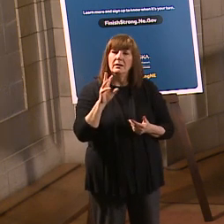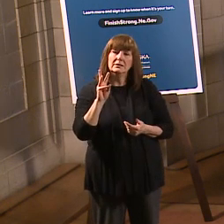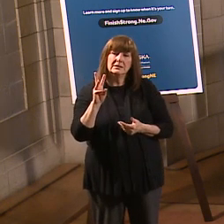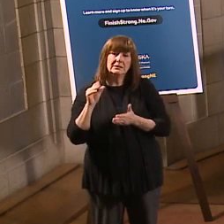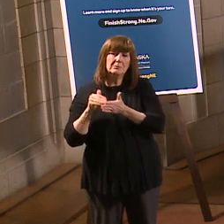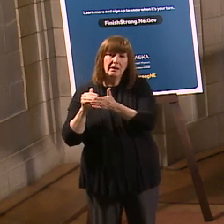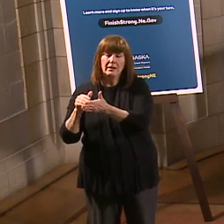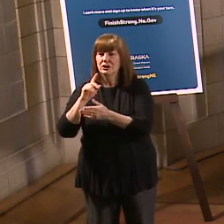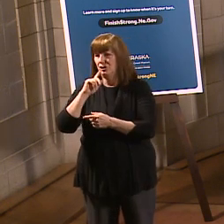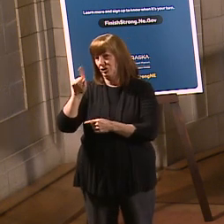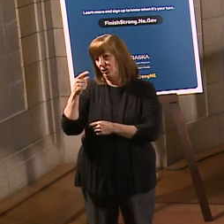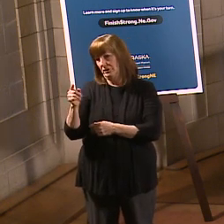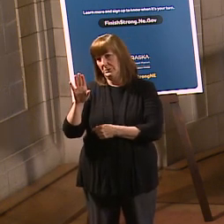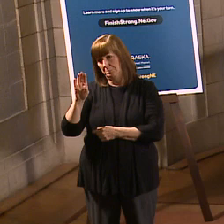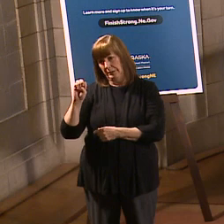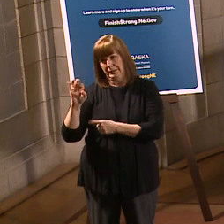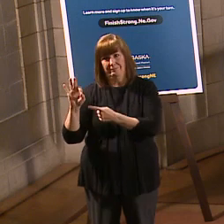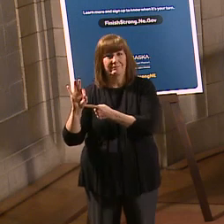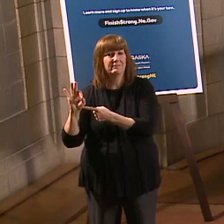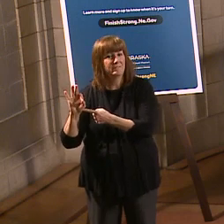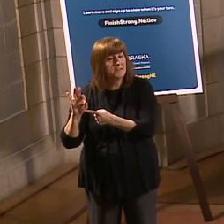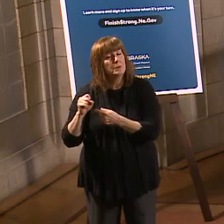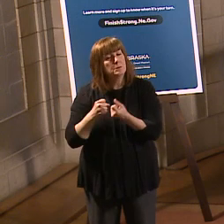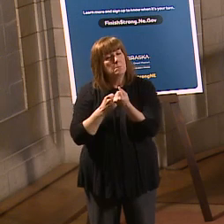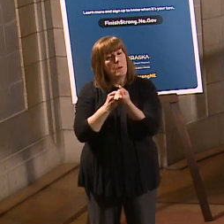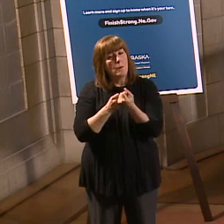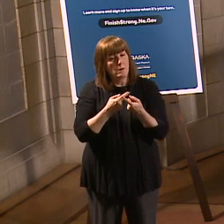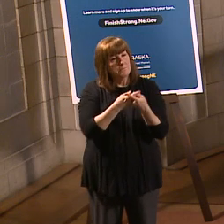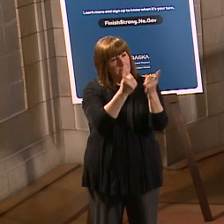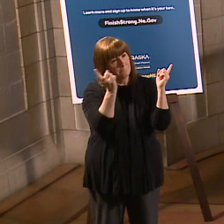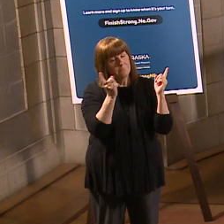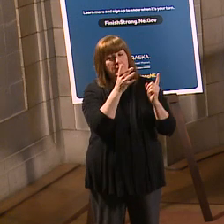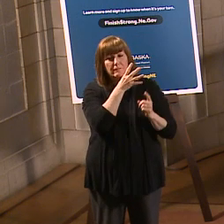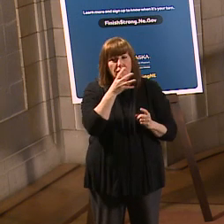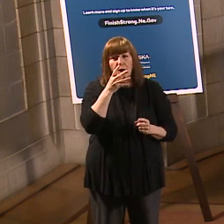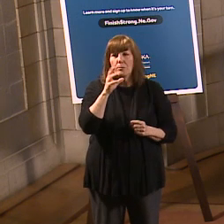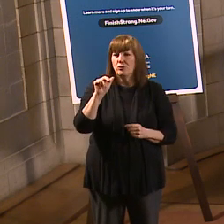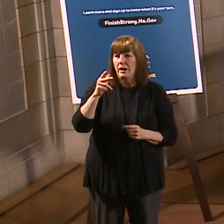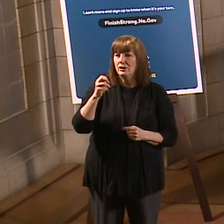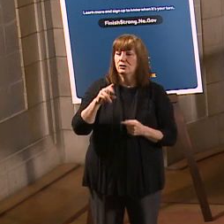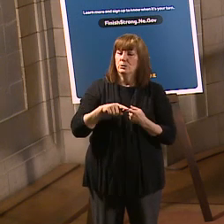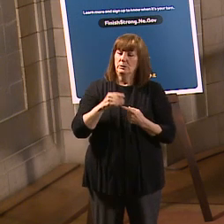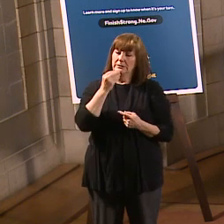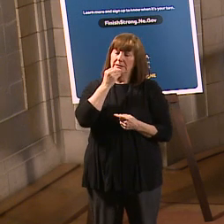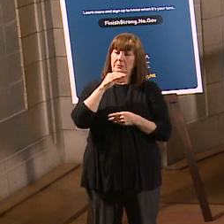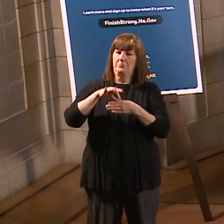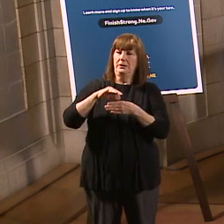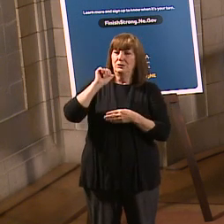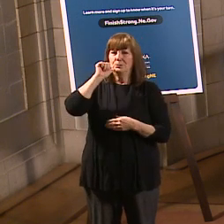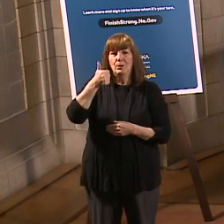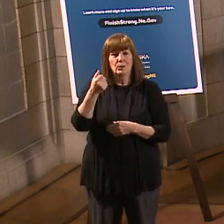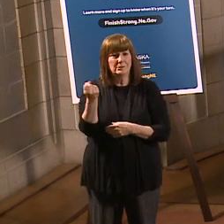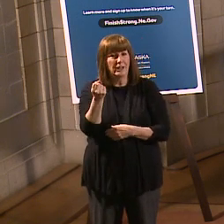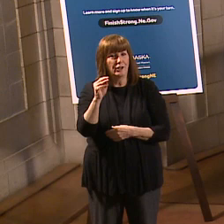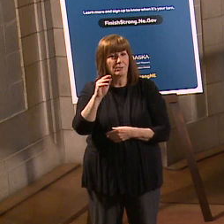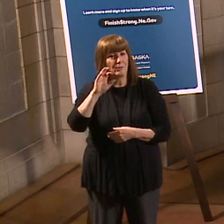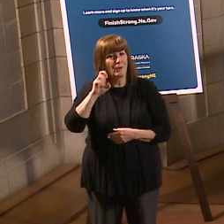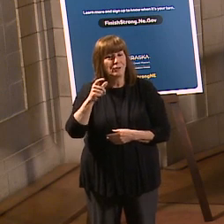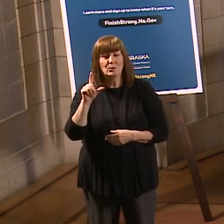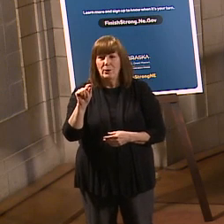just beef. So we can help support our farmers and ranchers by putting meat on the menu tomorrow, Saturday, March 20th. So please remember